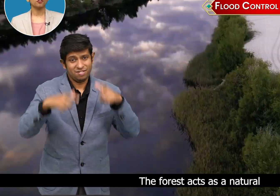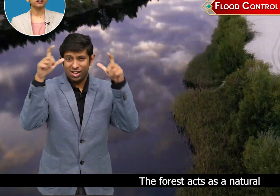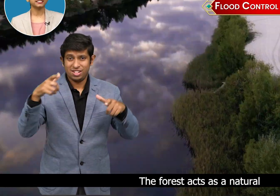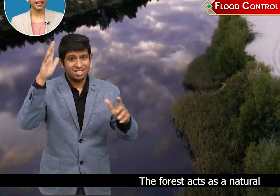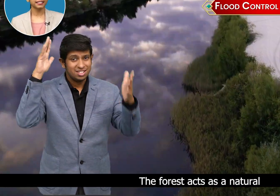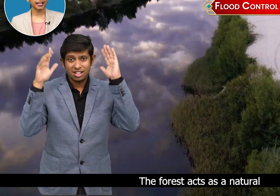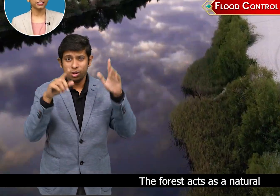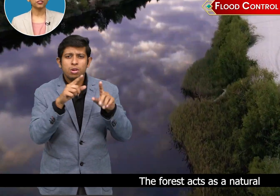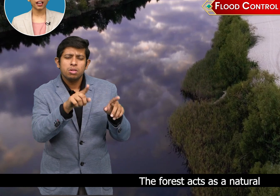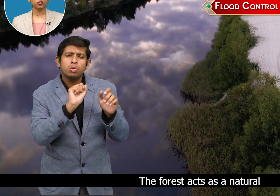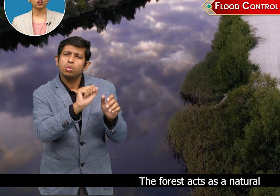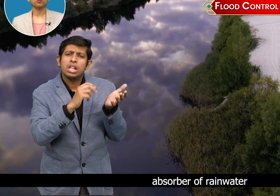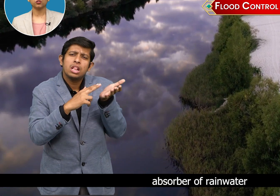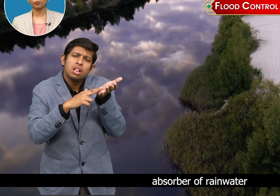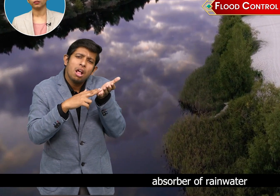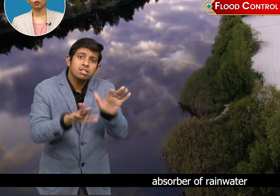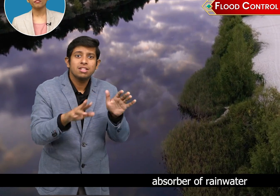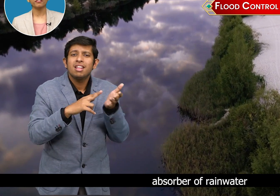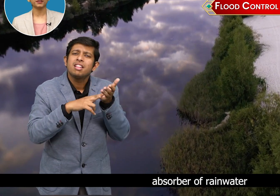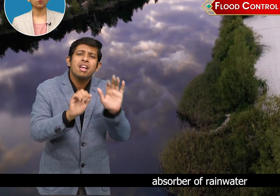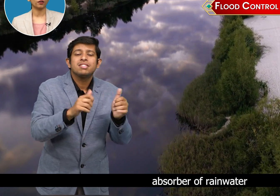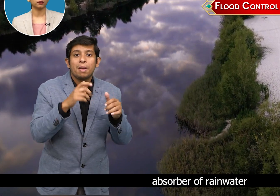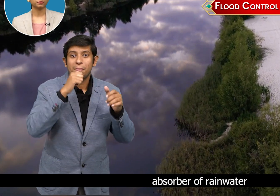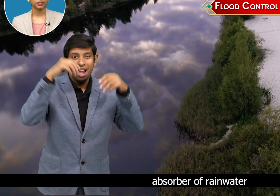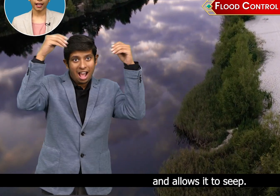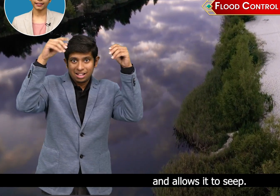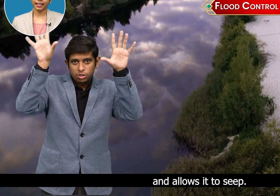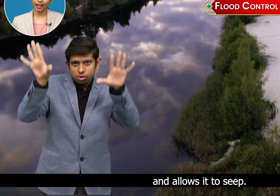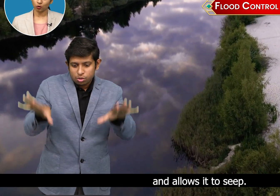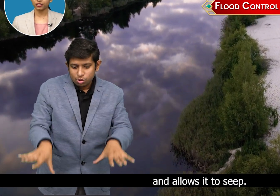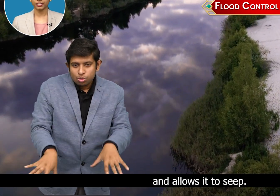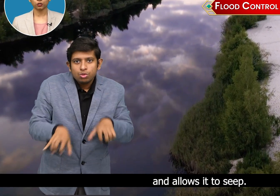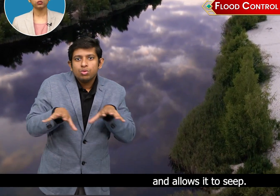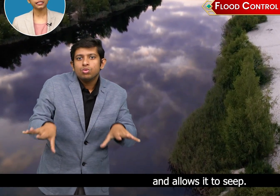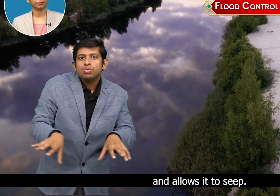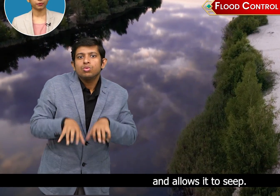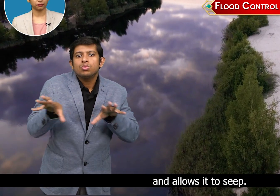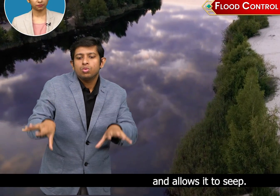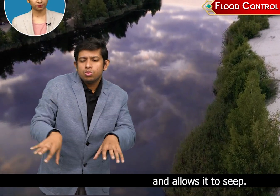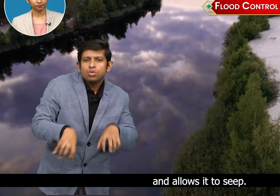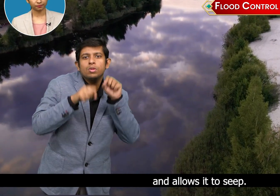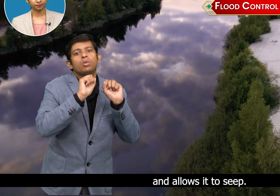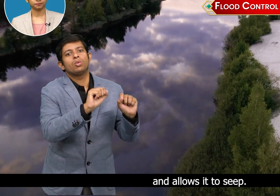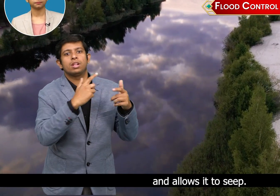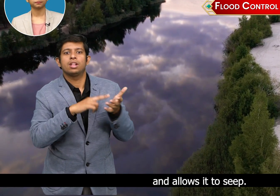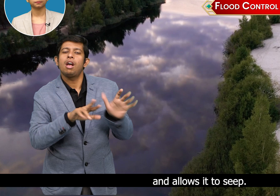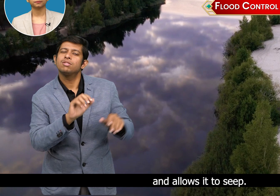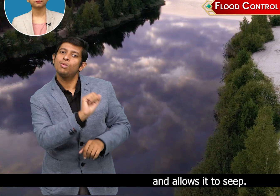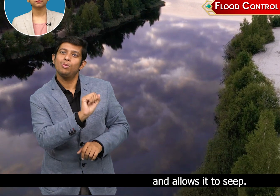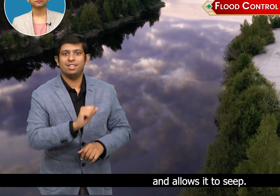The forest acts as a natural absorber of rainwater and allows it to seep.